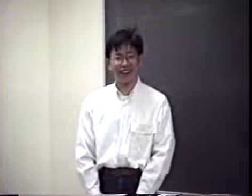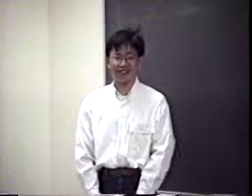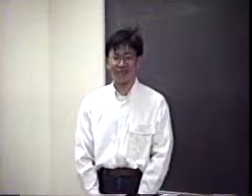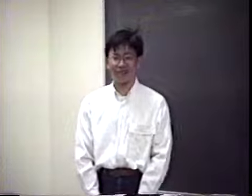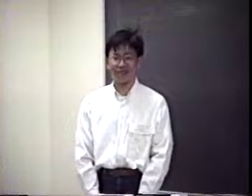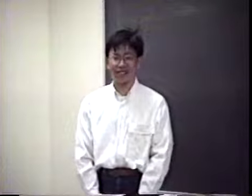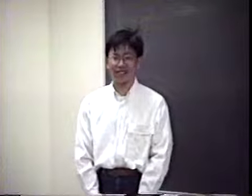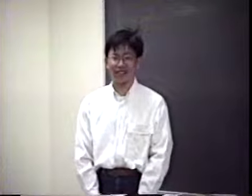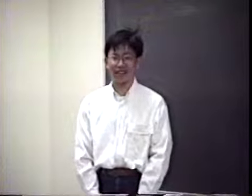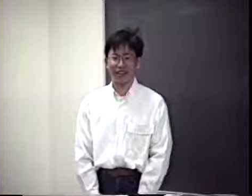And it's